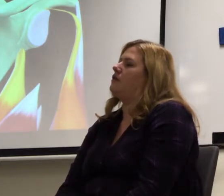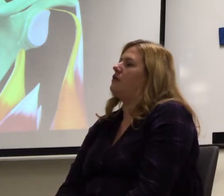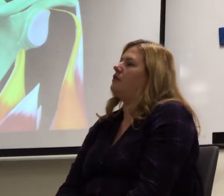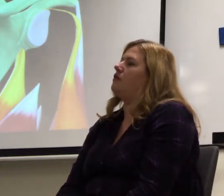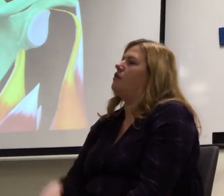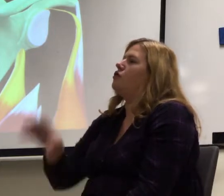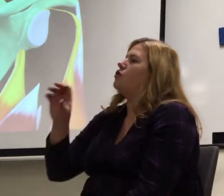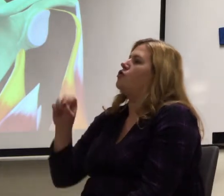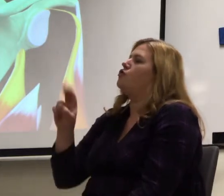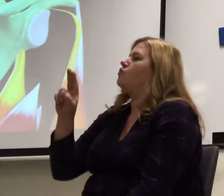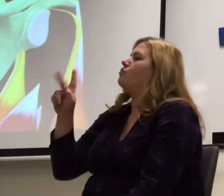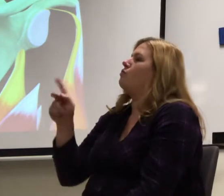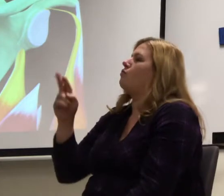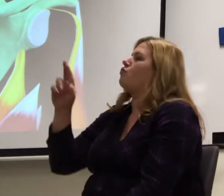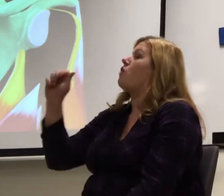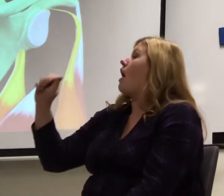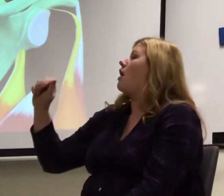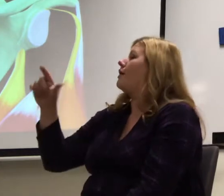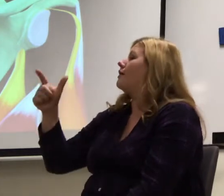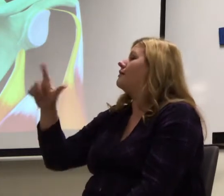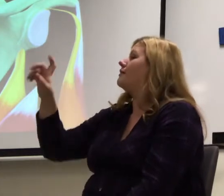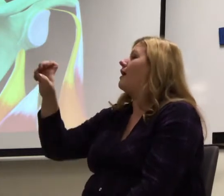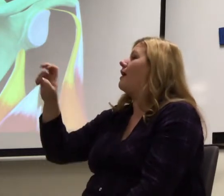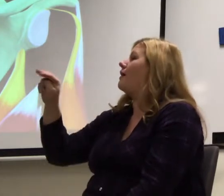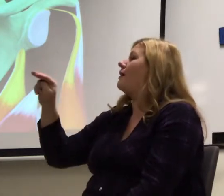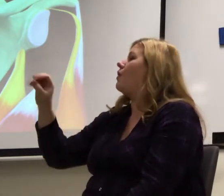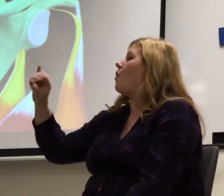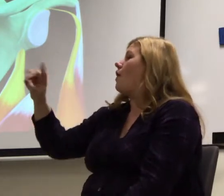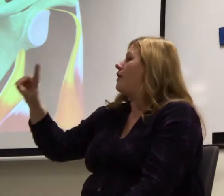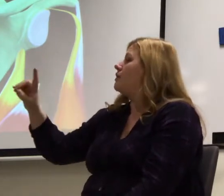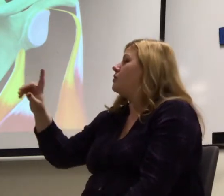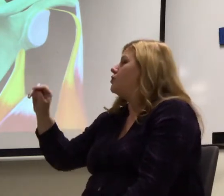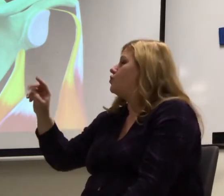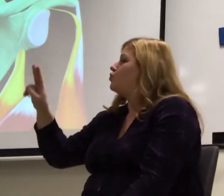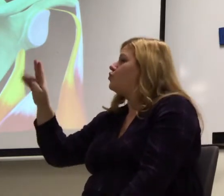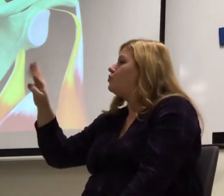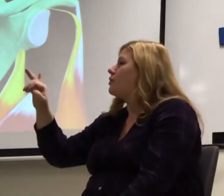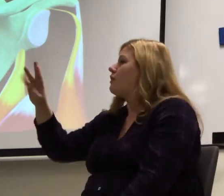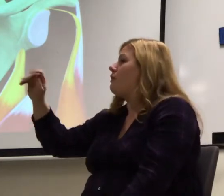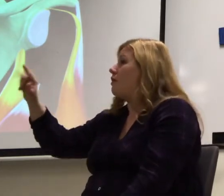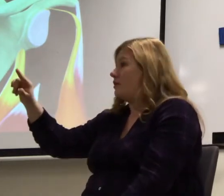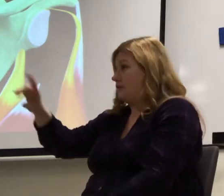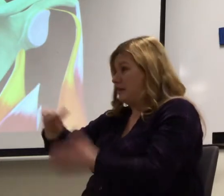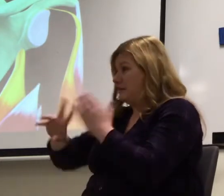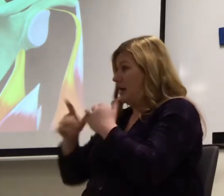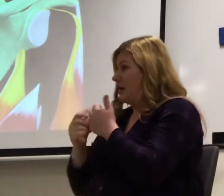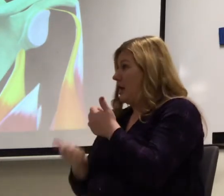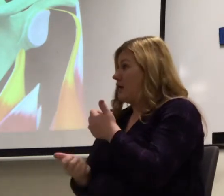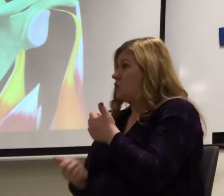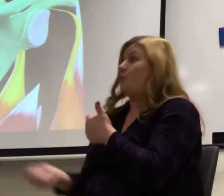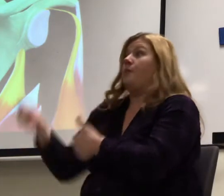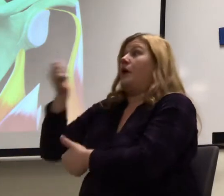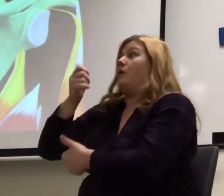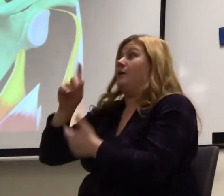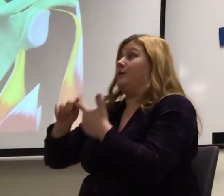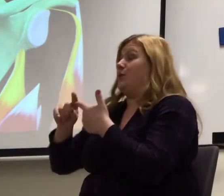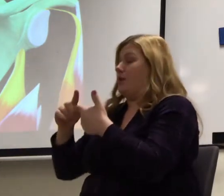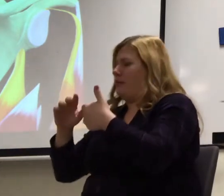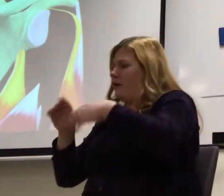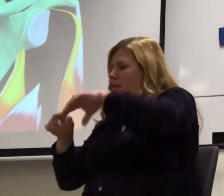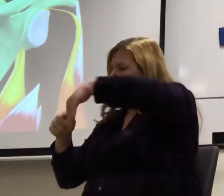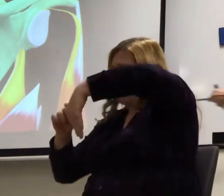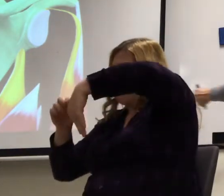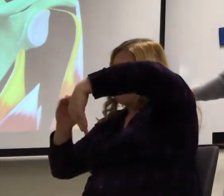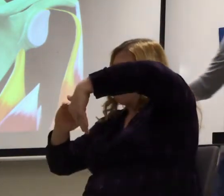Supraglenoid tubercle. Well, if it's supra, is it going to be superior to the glenoid? Yeah. So right where